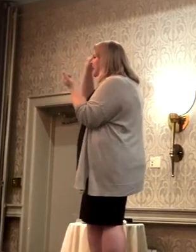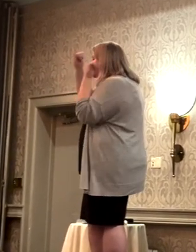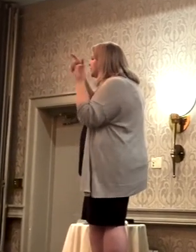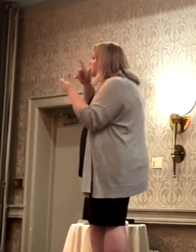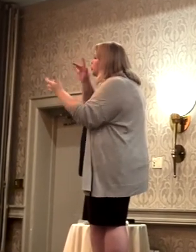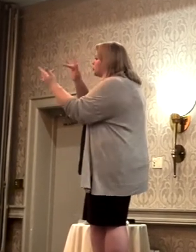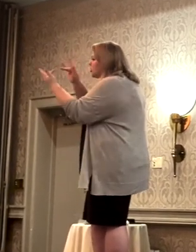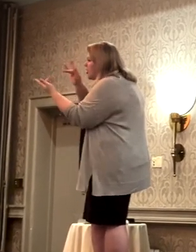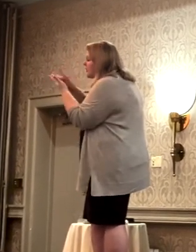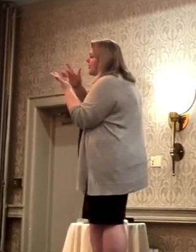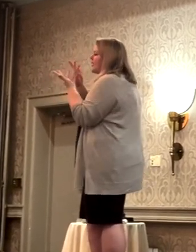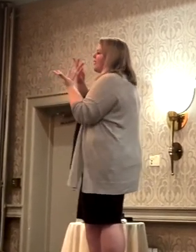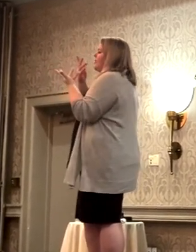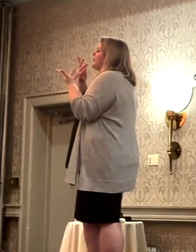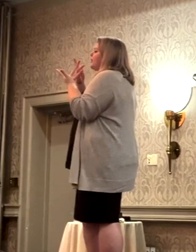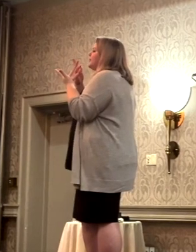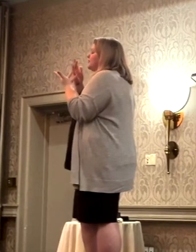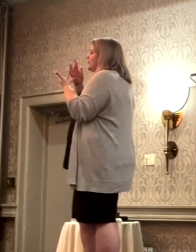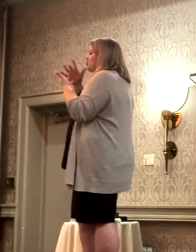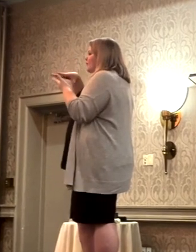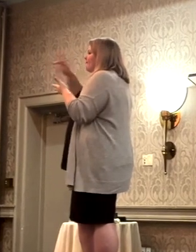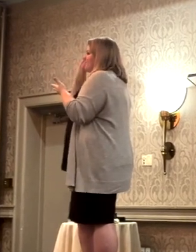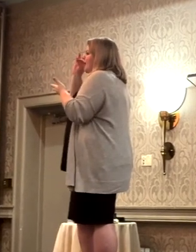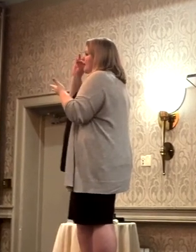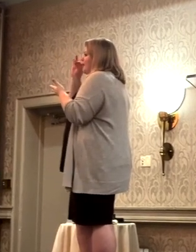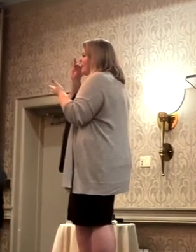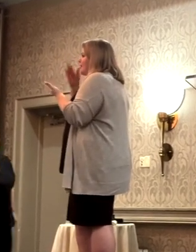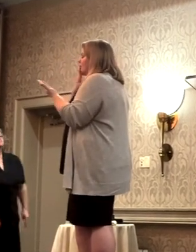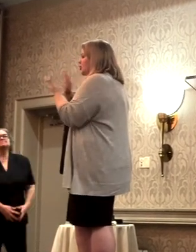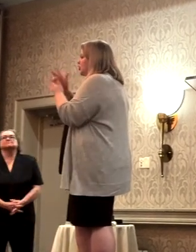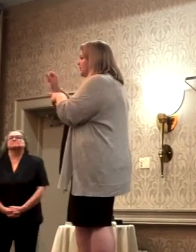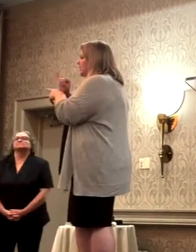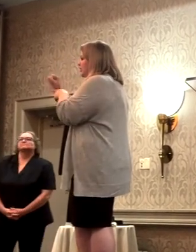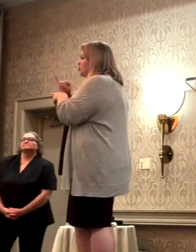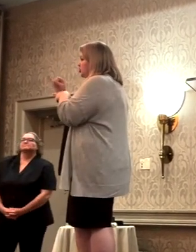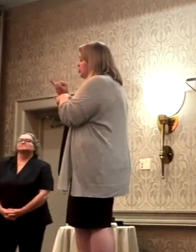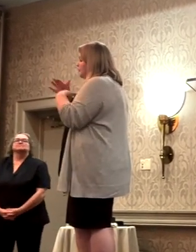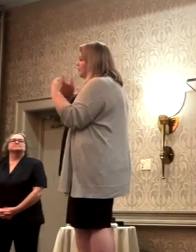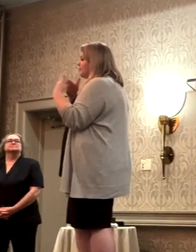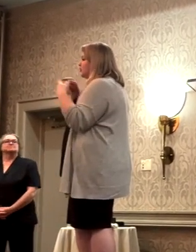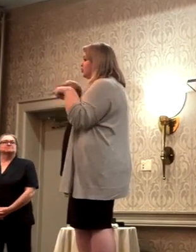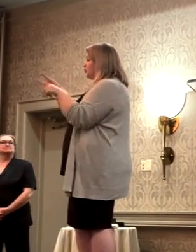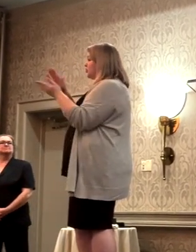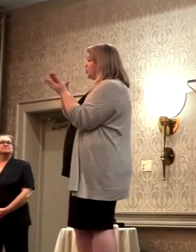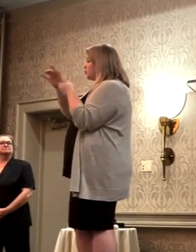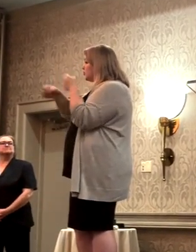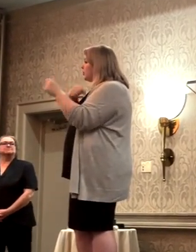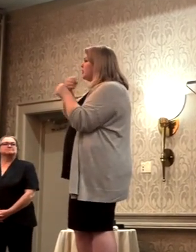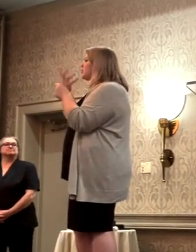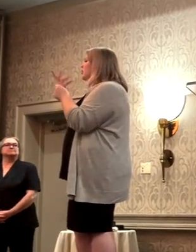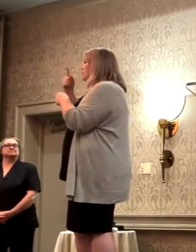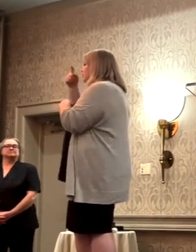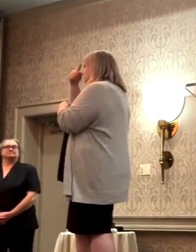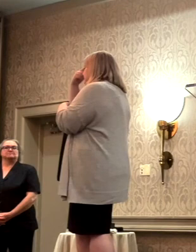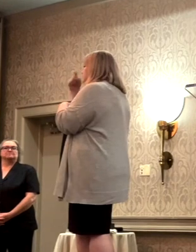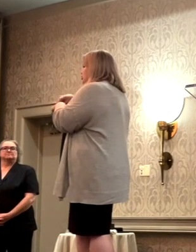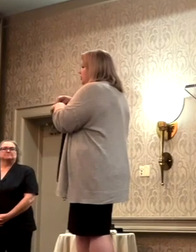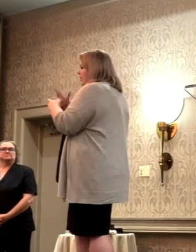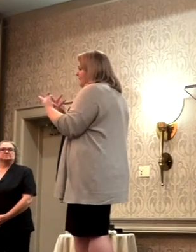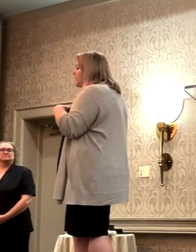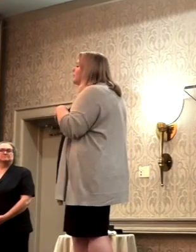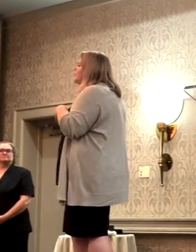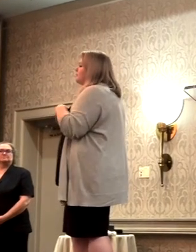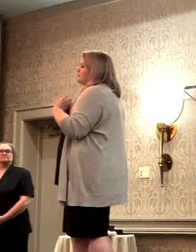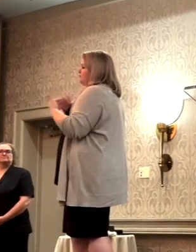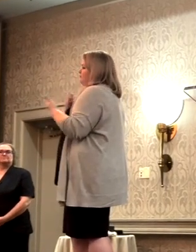might contact so that they could get an internship, whether it was during the school year or the summer. But in any event,